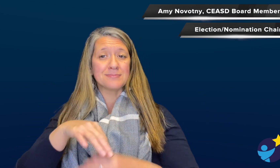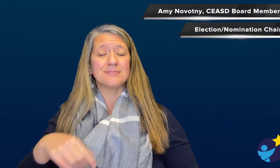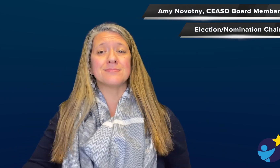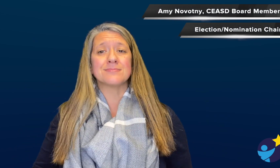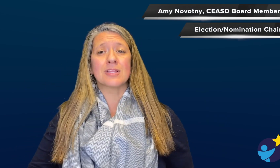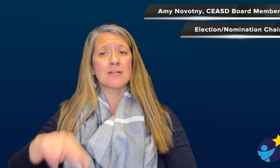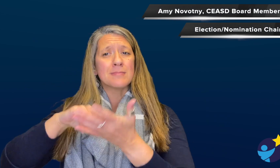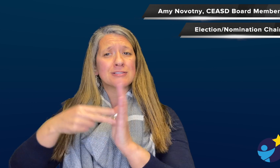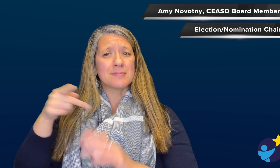for further announcements.